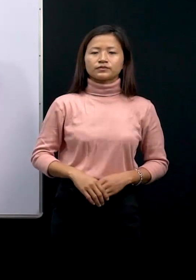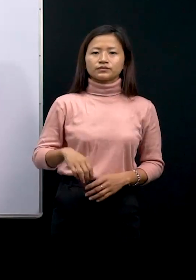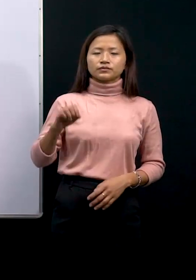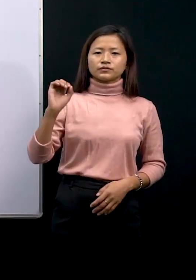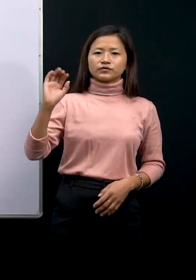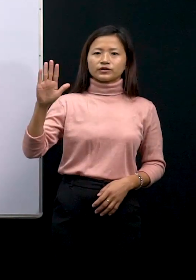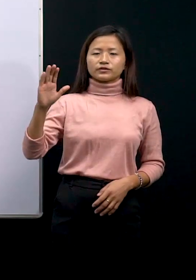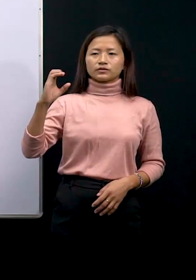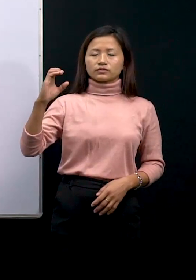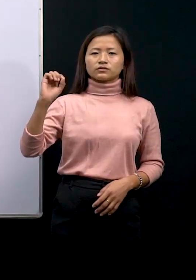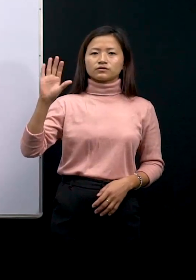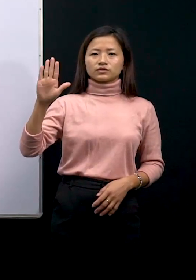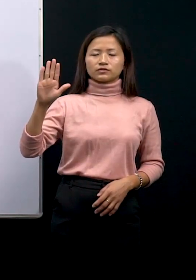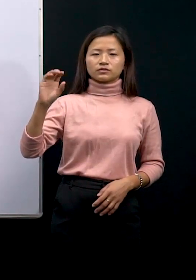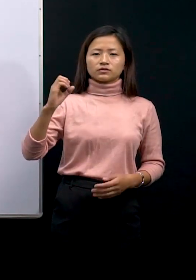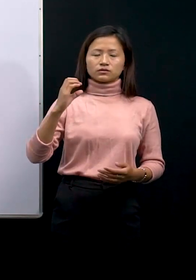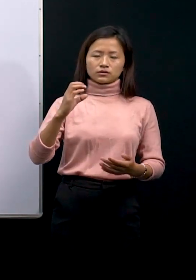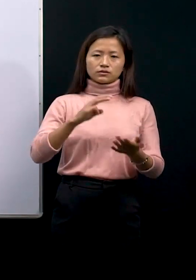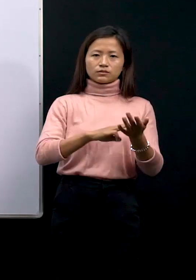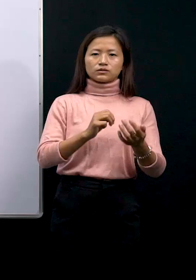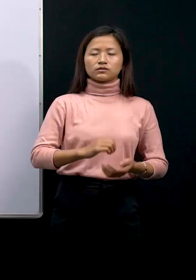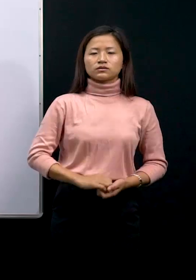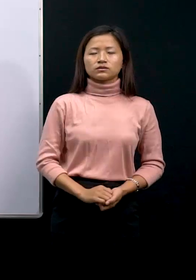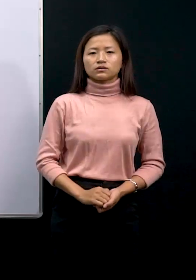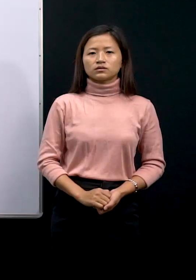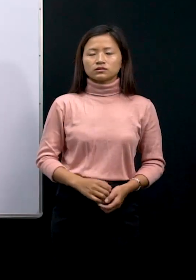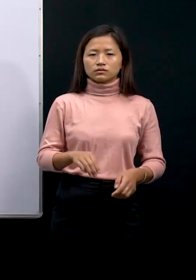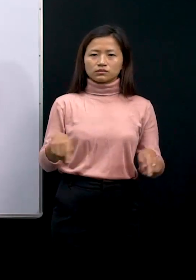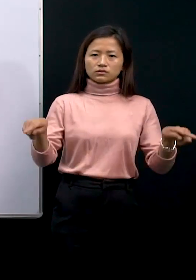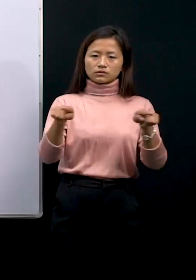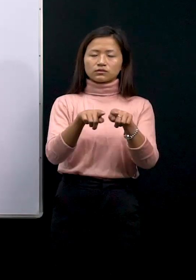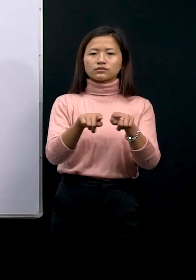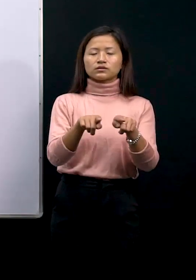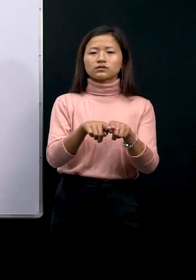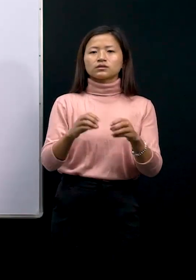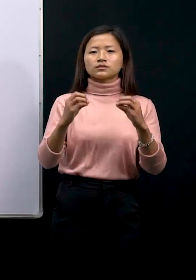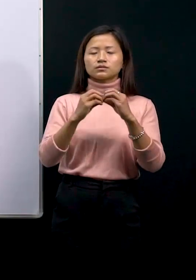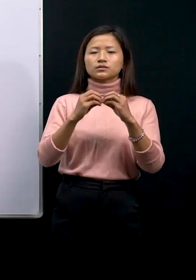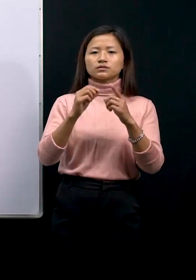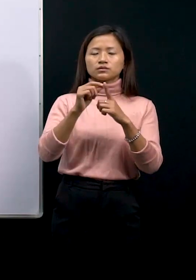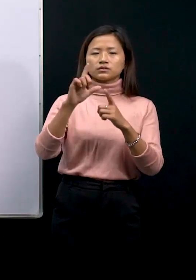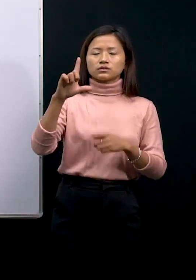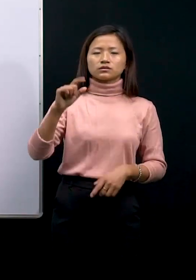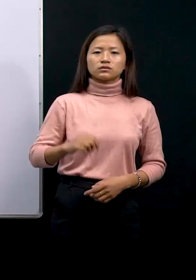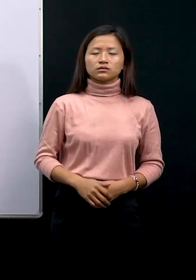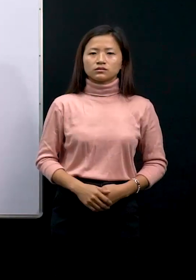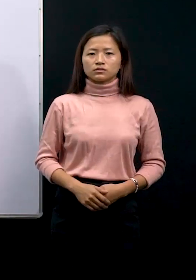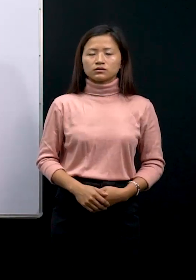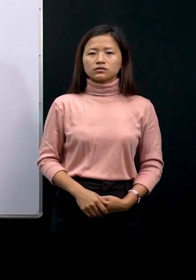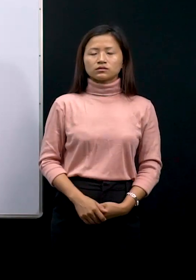centimeter, 5 centimeter, 3 centimeter, same 3 centimeter. So similarly BP also how much?